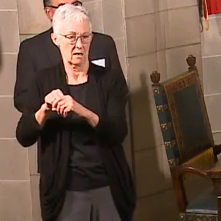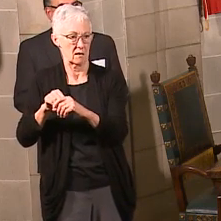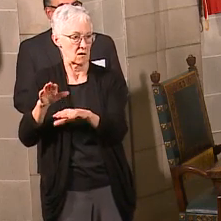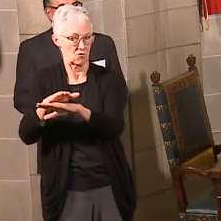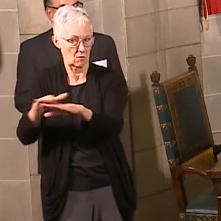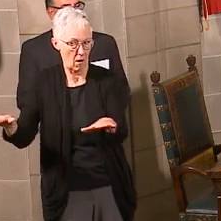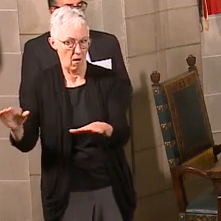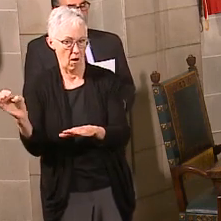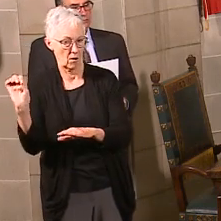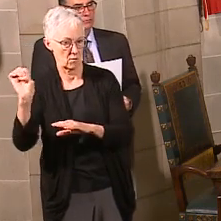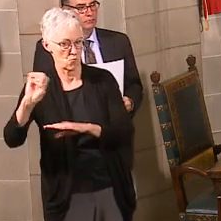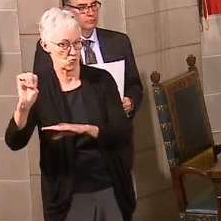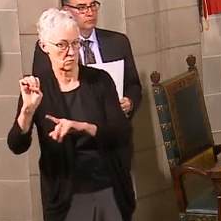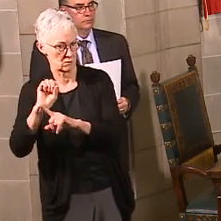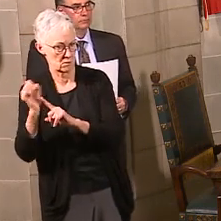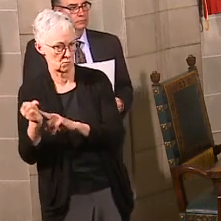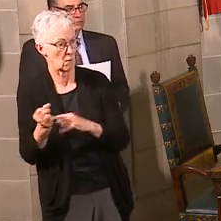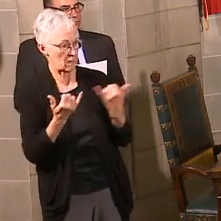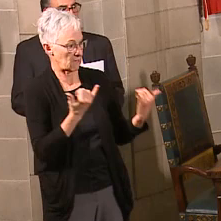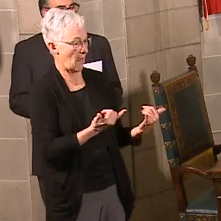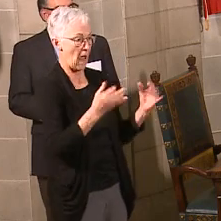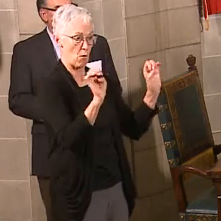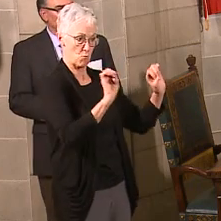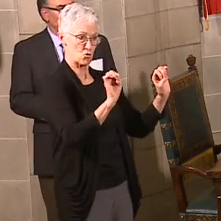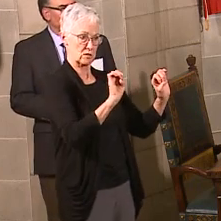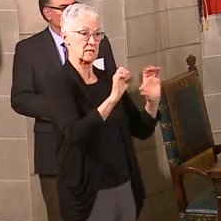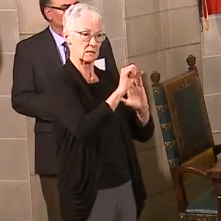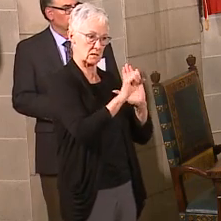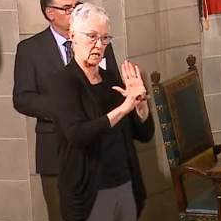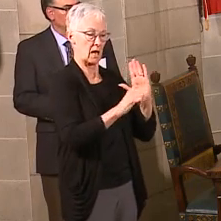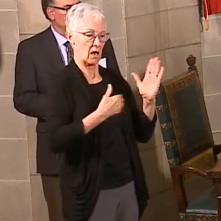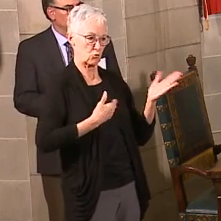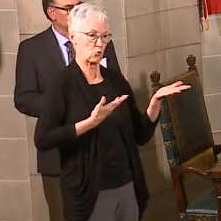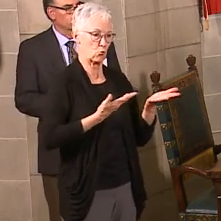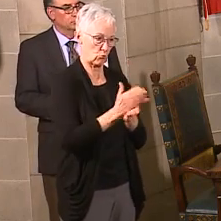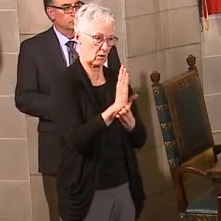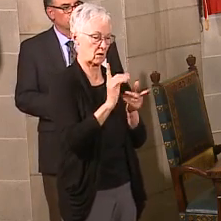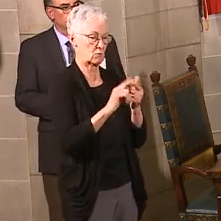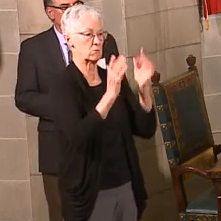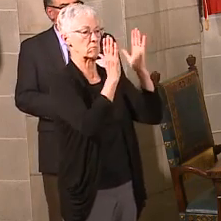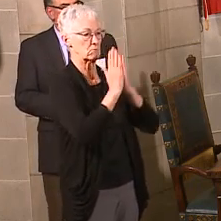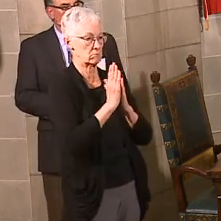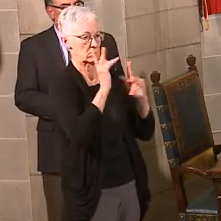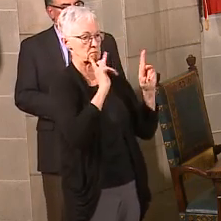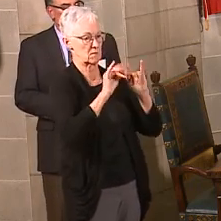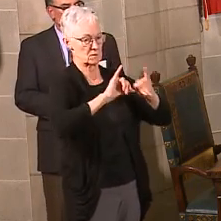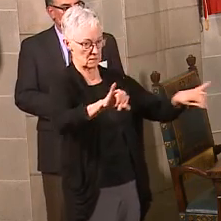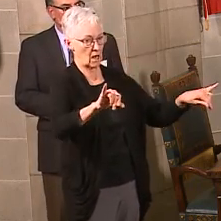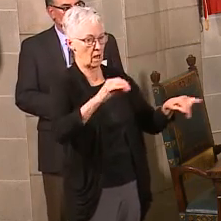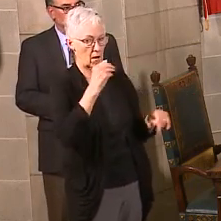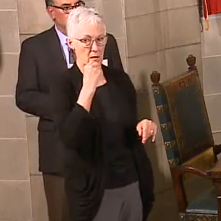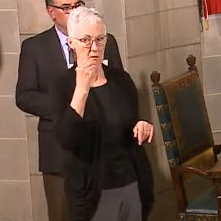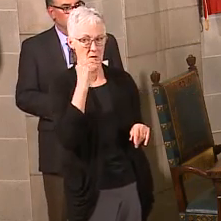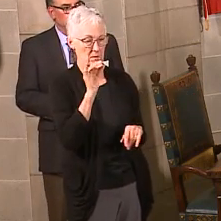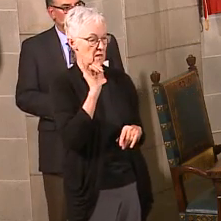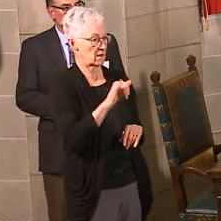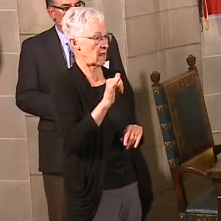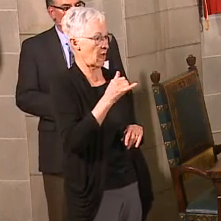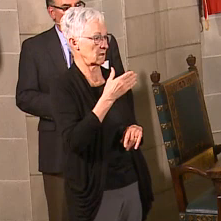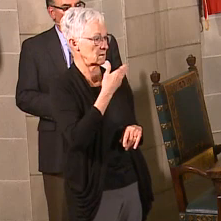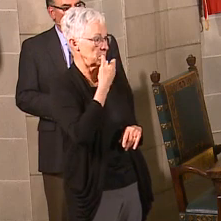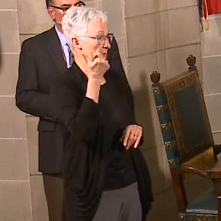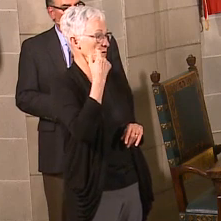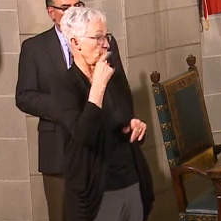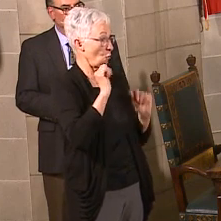asking people to stay at home because that's what's going to help slow the spread of virus here in our state and ultimately be better for everybody overall when we protect the healthcare